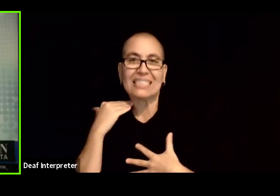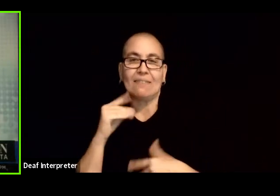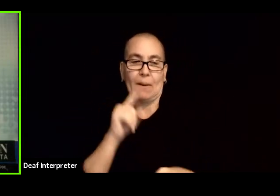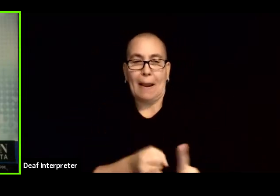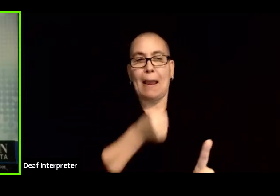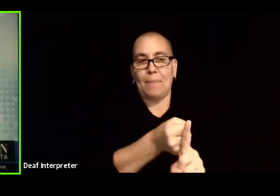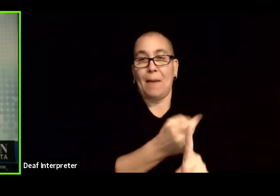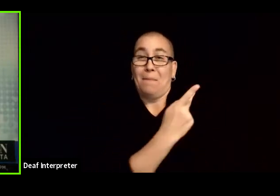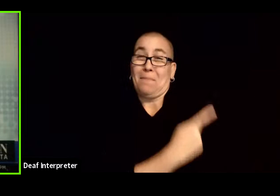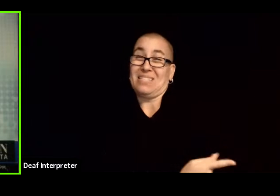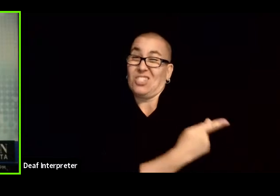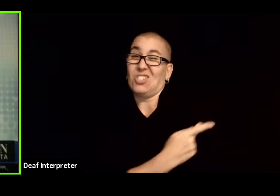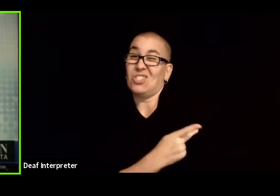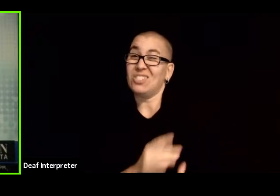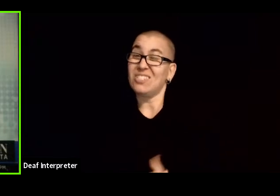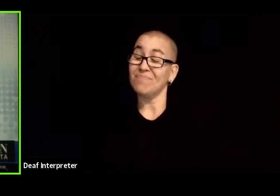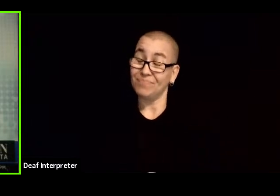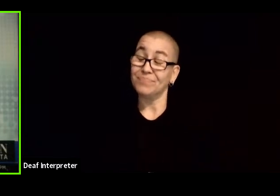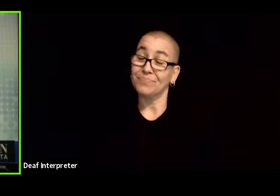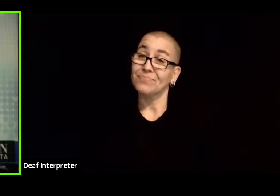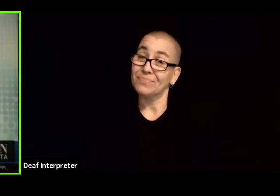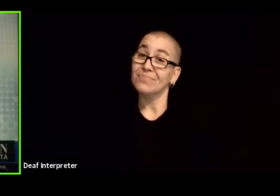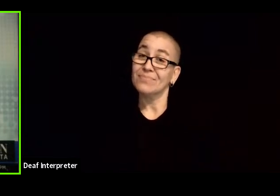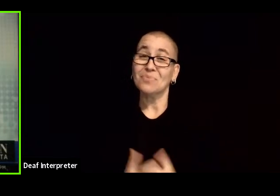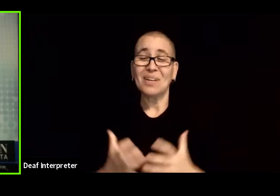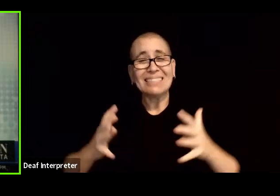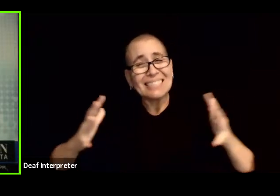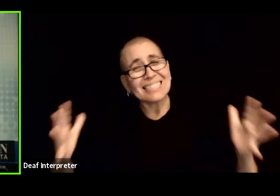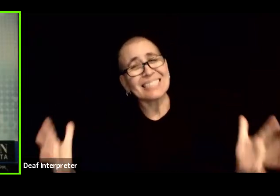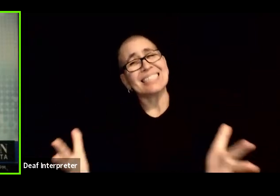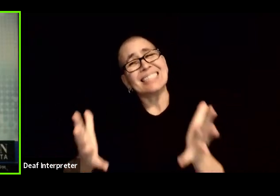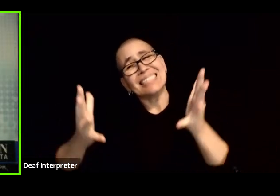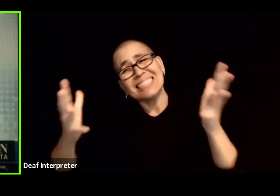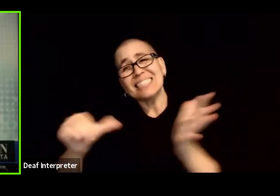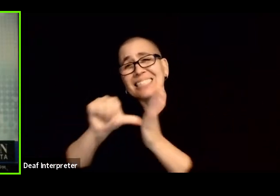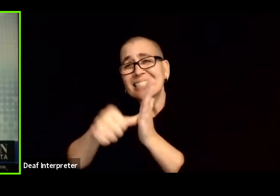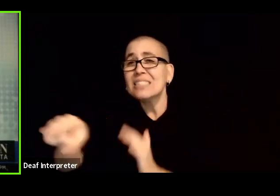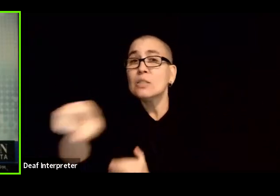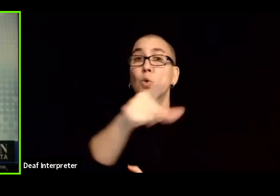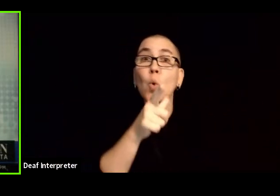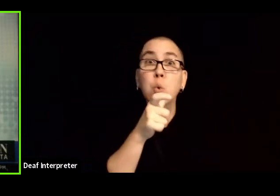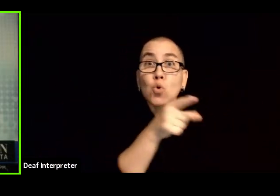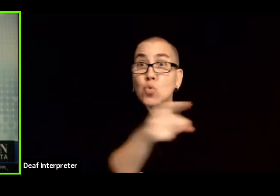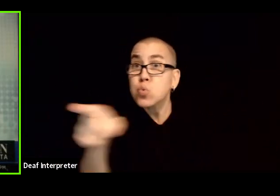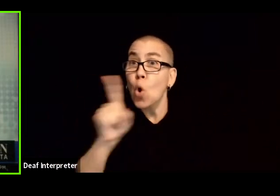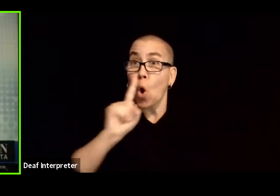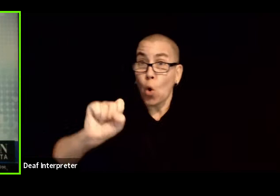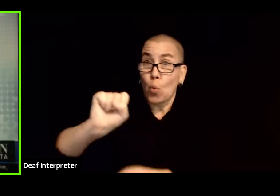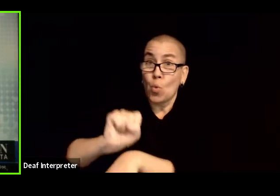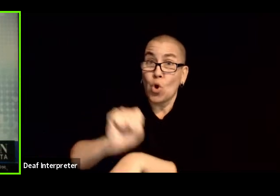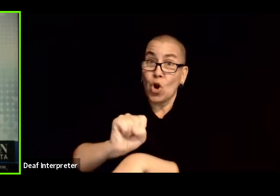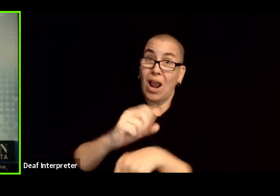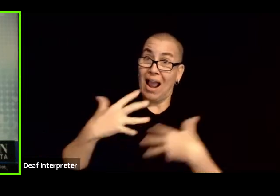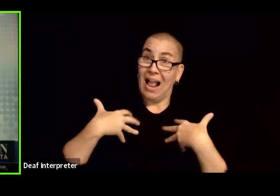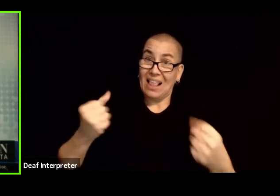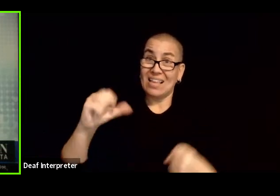healthcare workers and their employers to avoid symptomatic workers having contact with patients or residents.